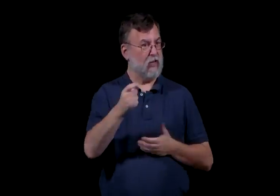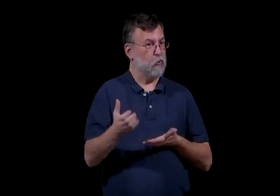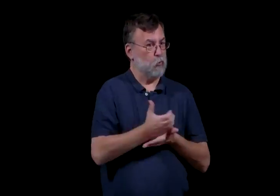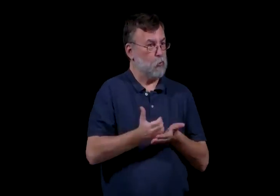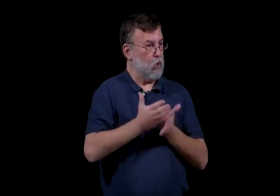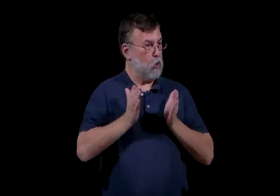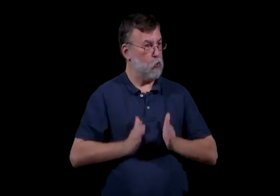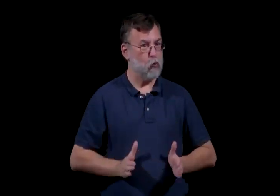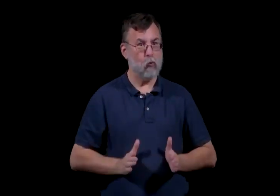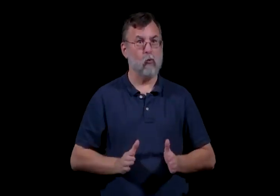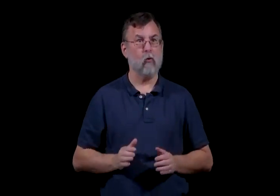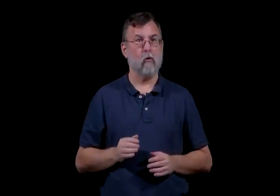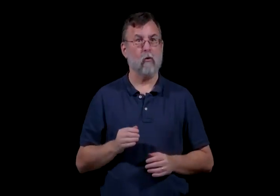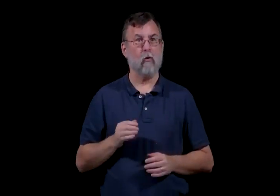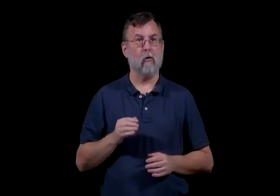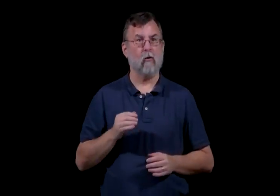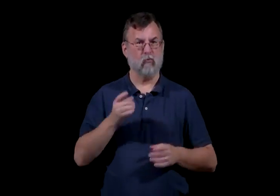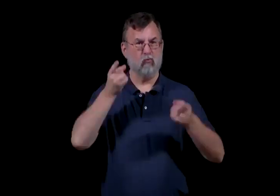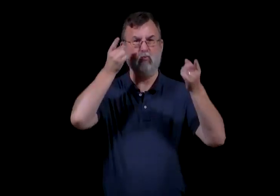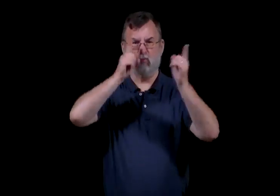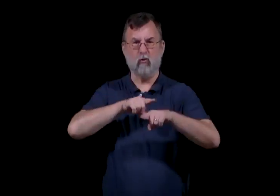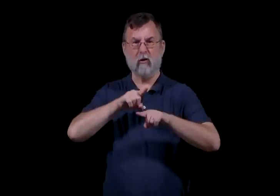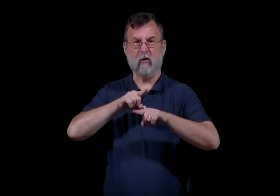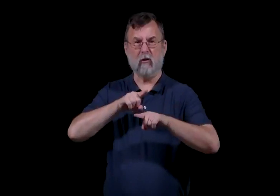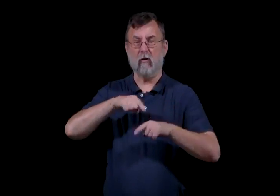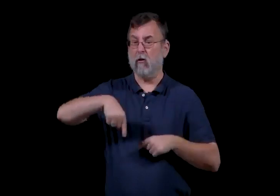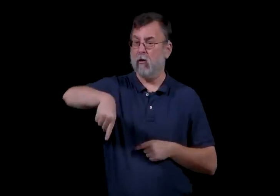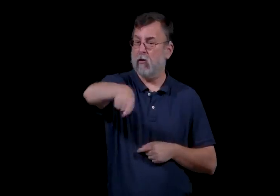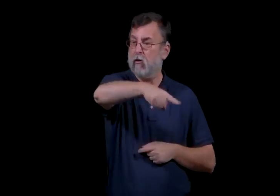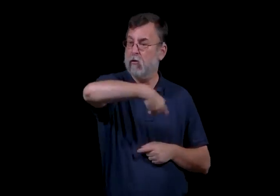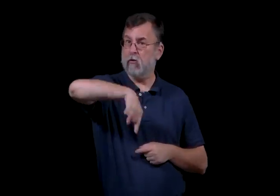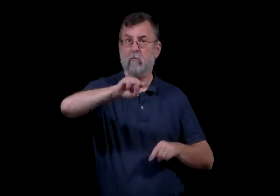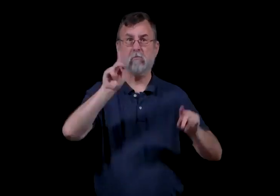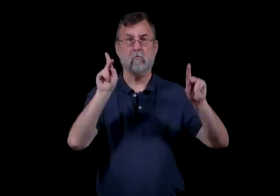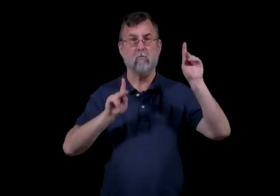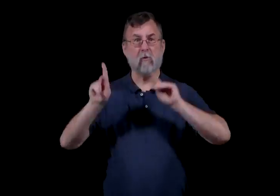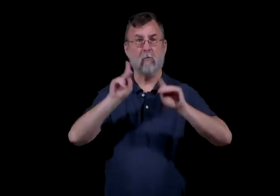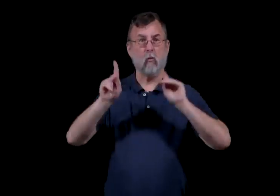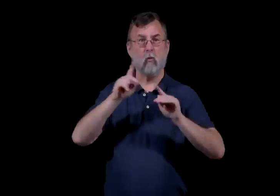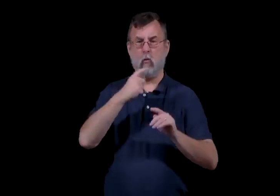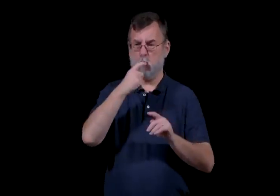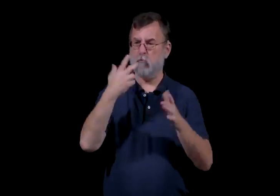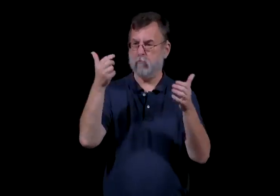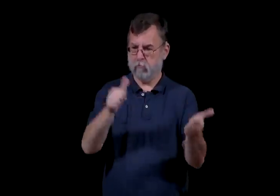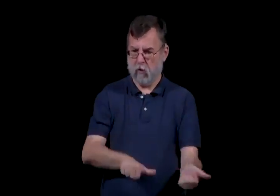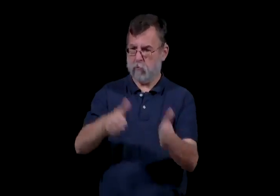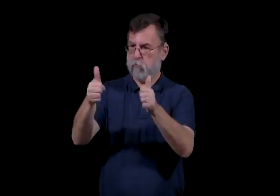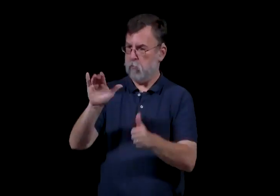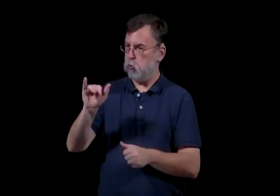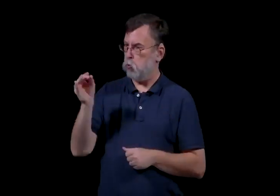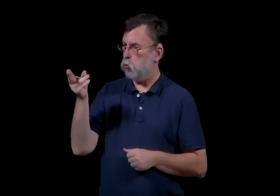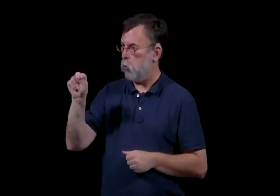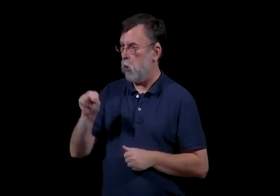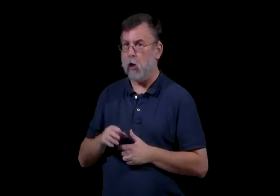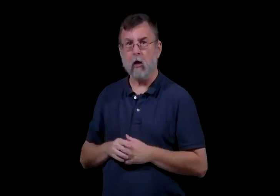tax collectors agreed. These were the people who were baptized by